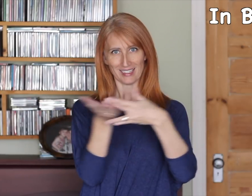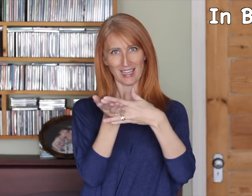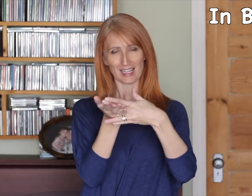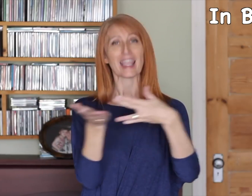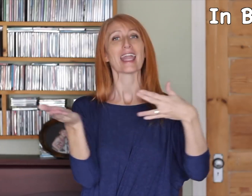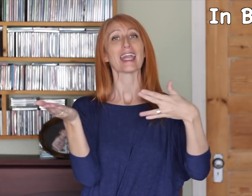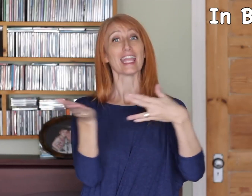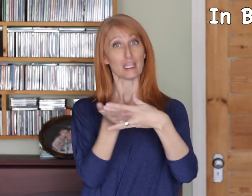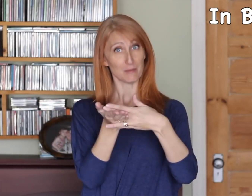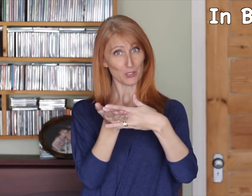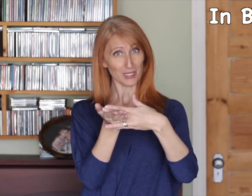that, in between.